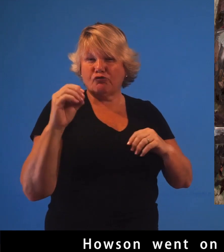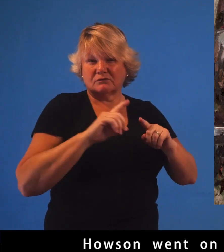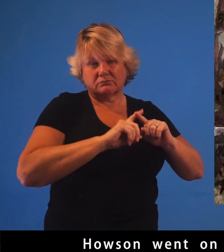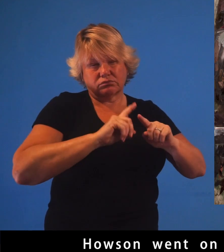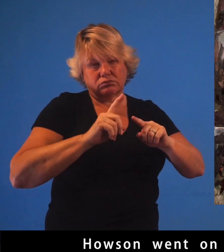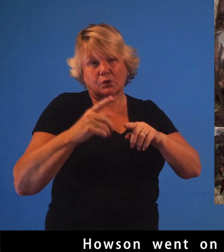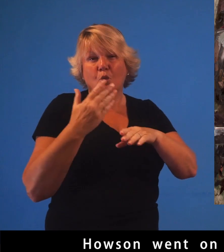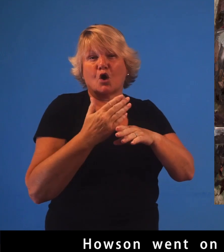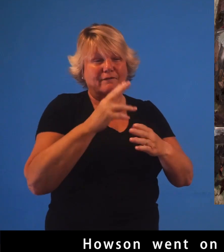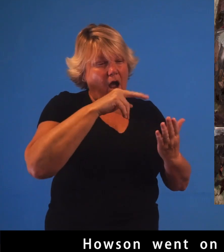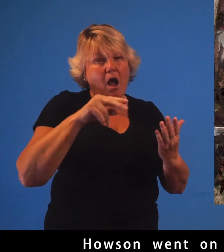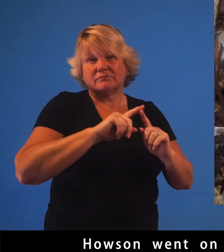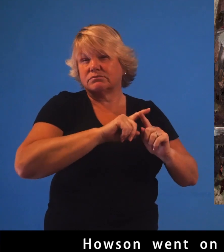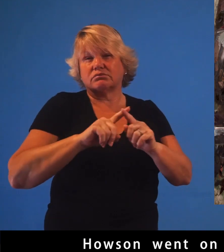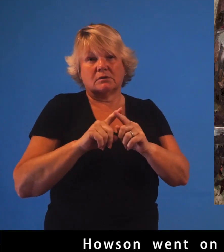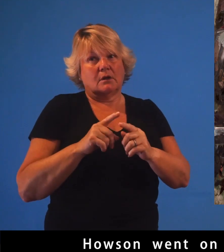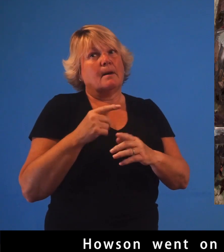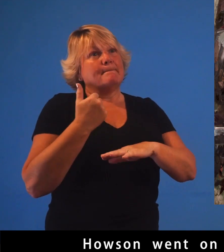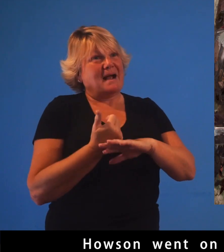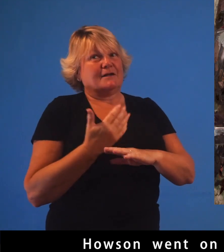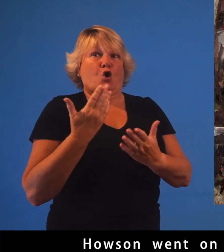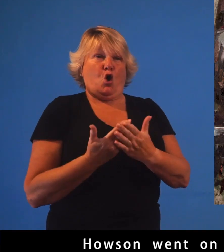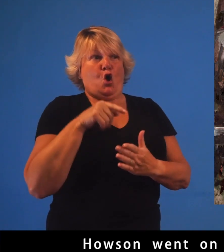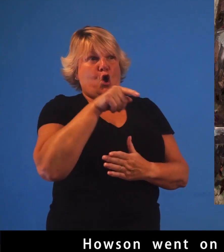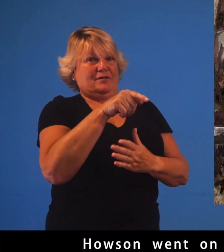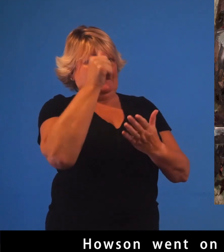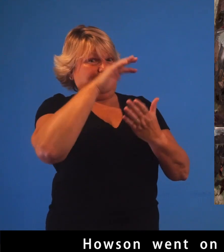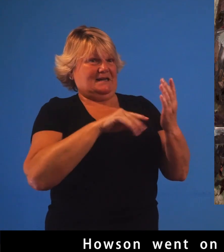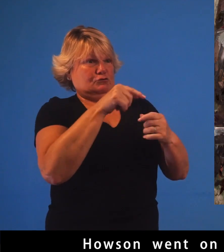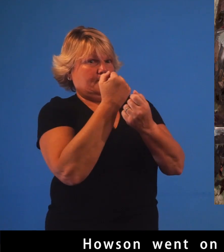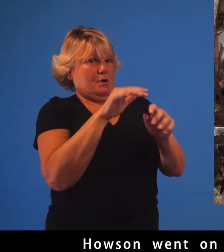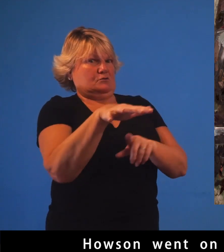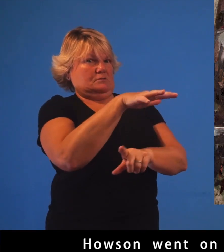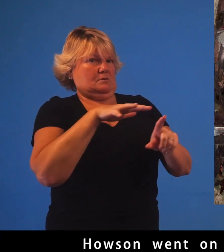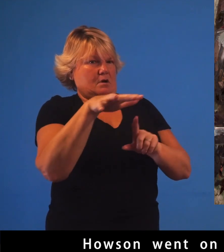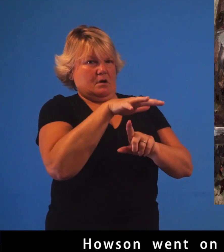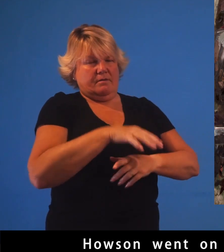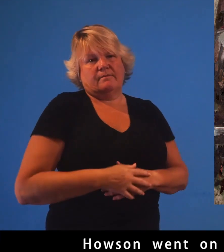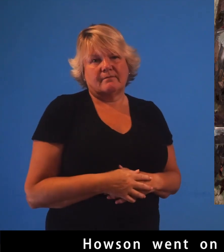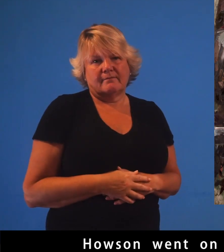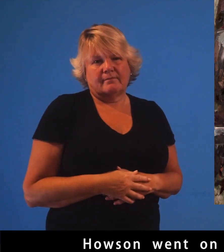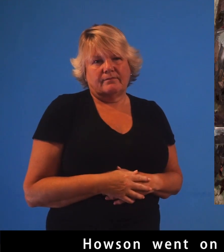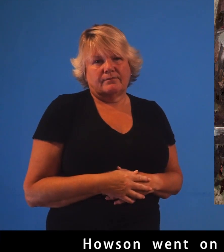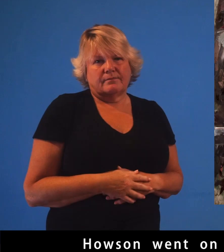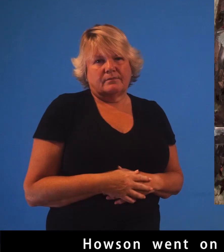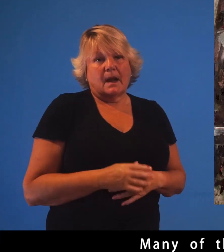Howson went on to produce over 300 works of art based on his Bosnian experience.